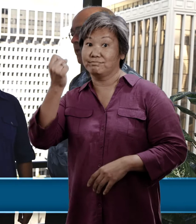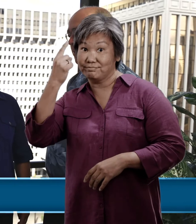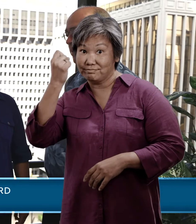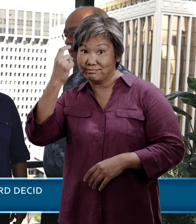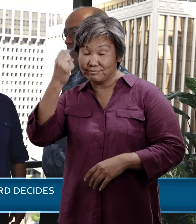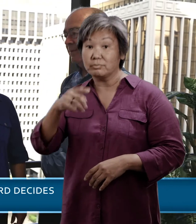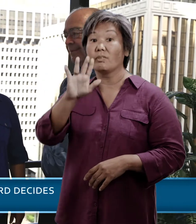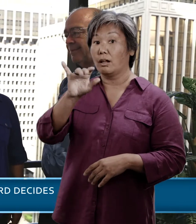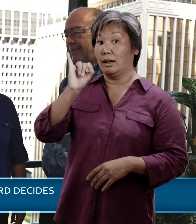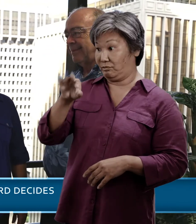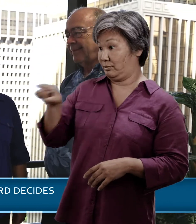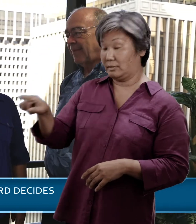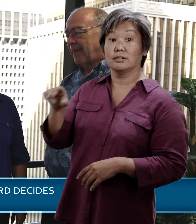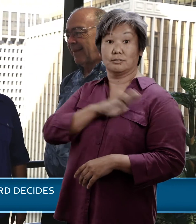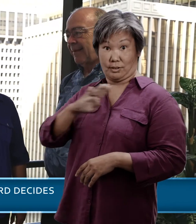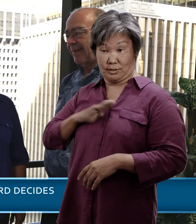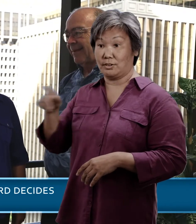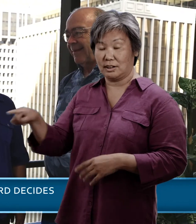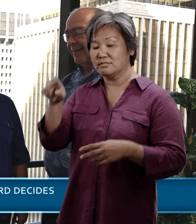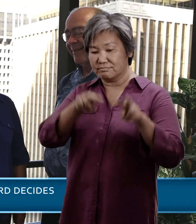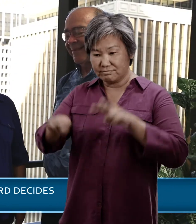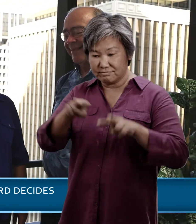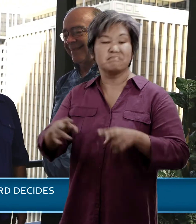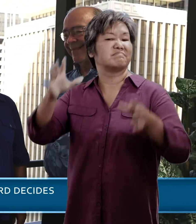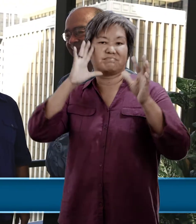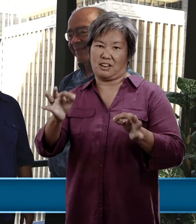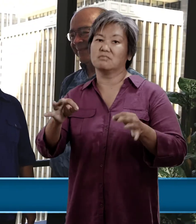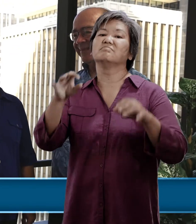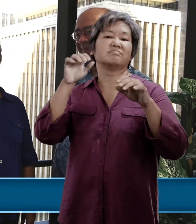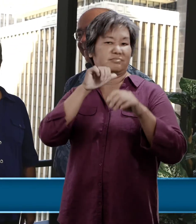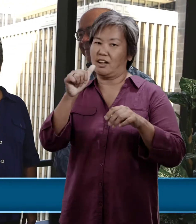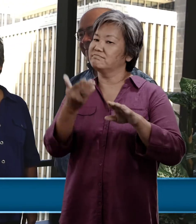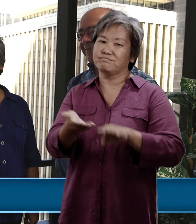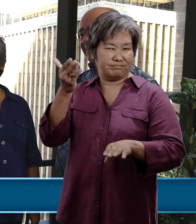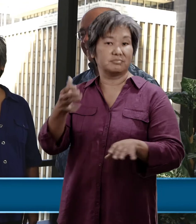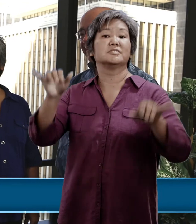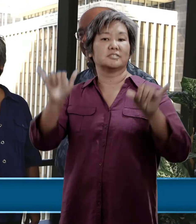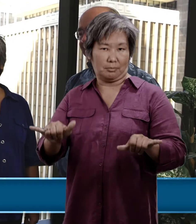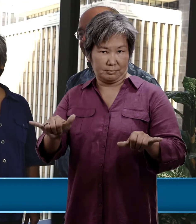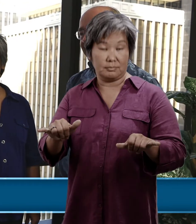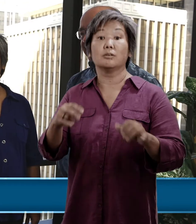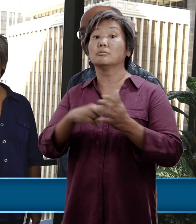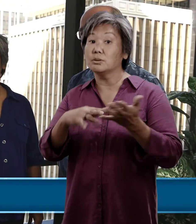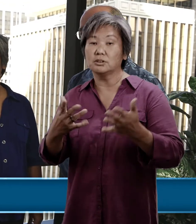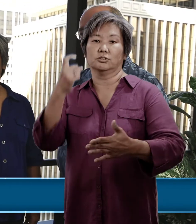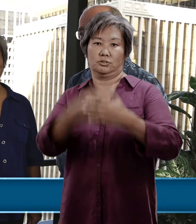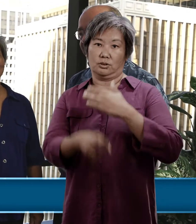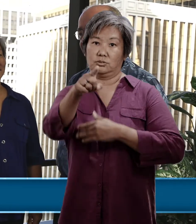However, if the advisory board decides not to change your payment, you will be charged a fee.